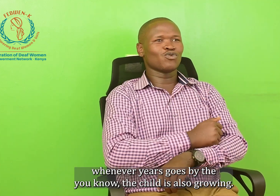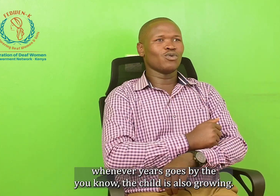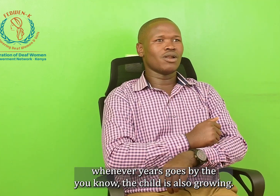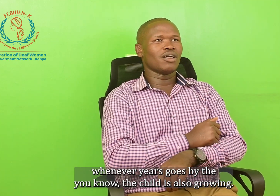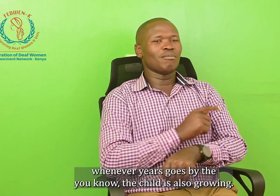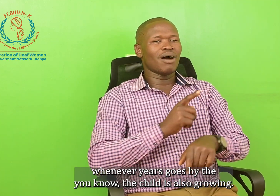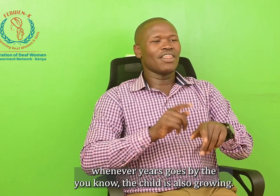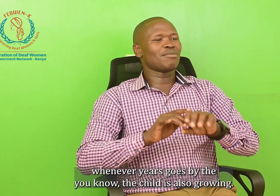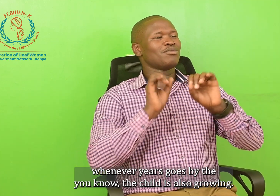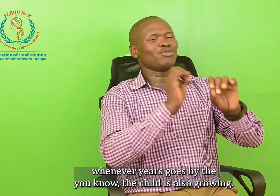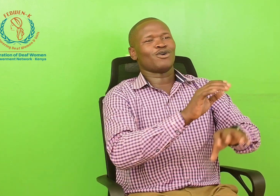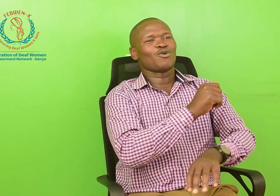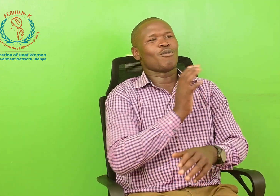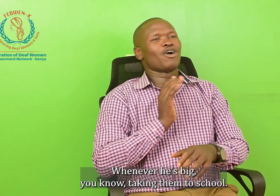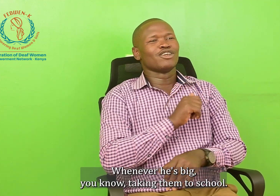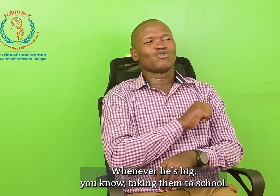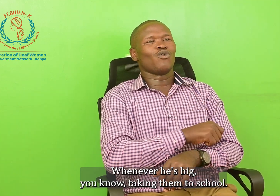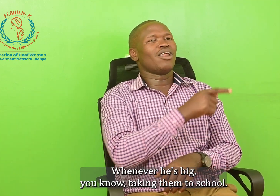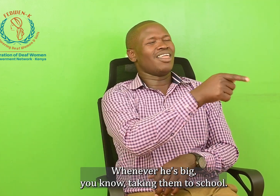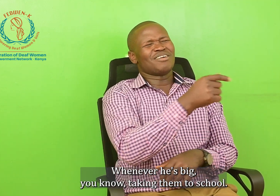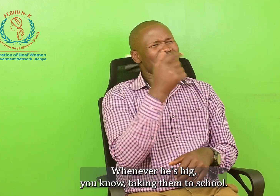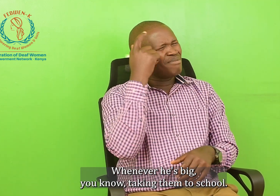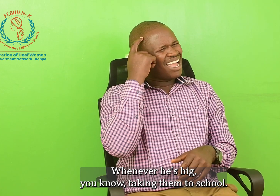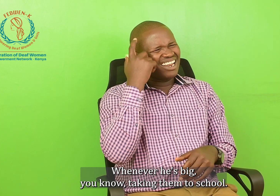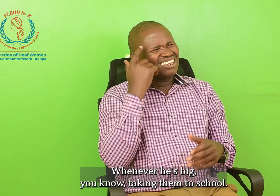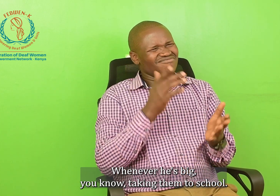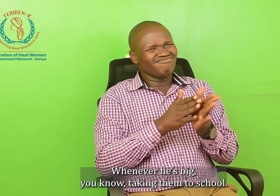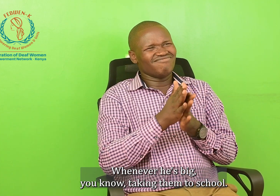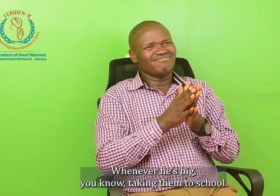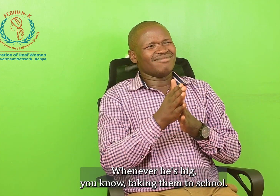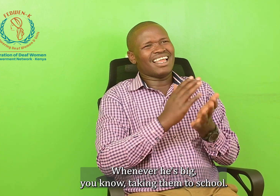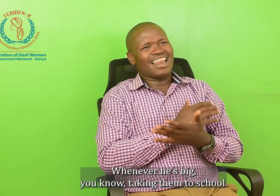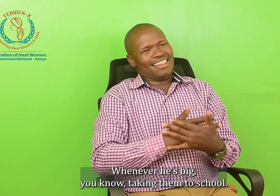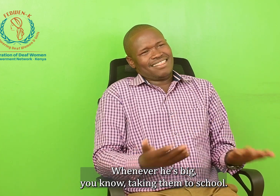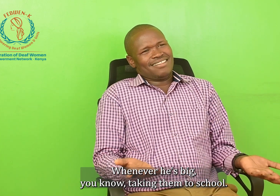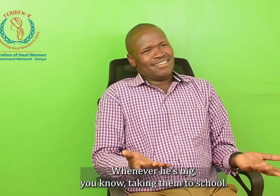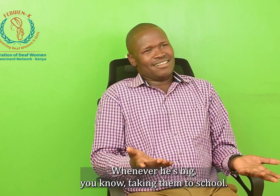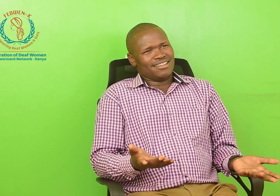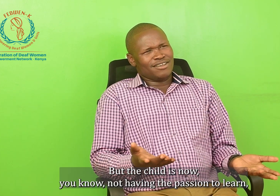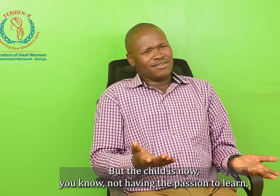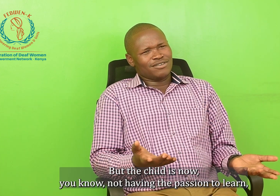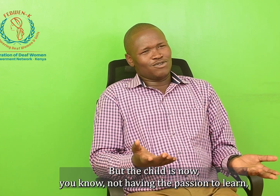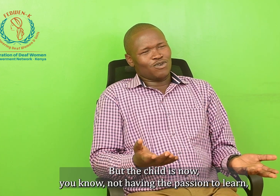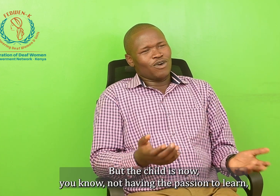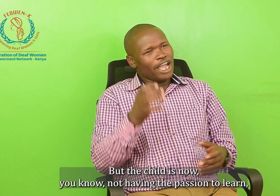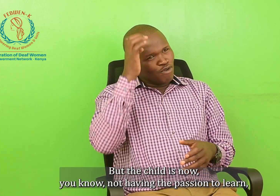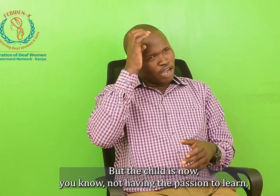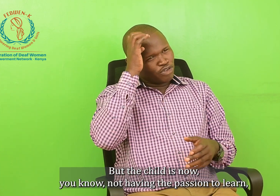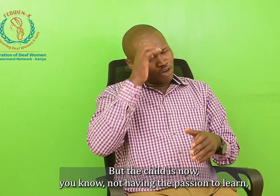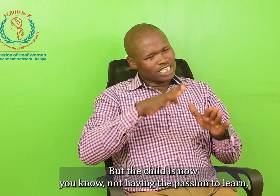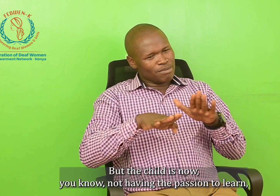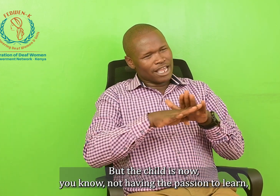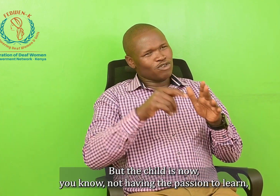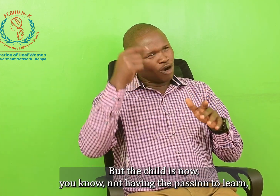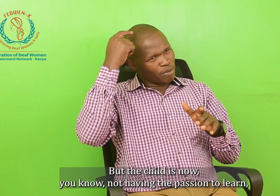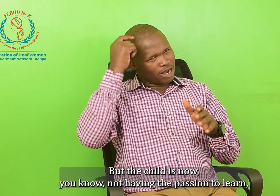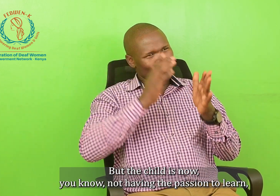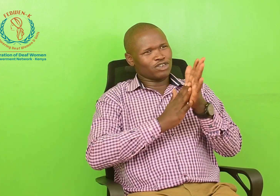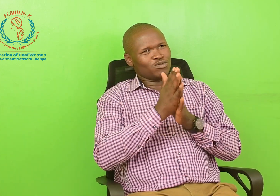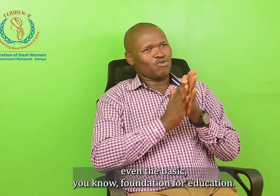the child is also growing. Whenever he's big, taking them to school, but the child is now not having the passion to learn. Even